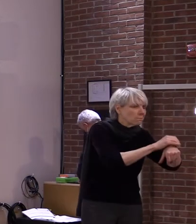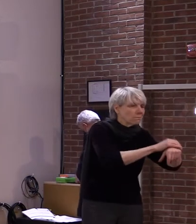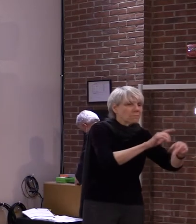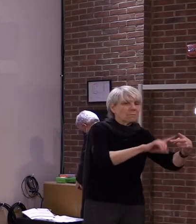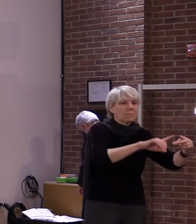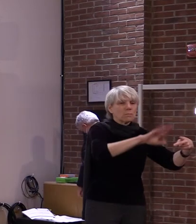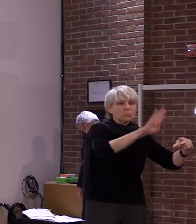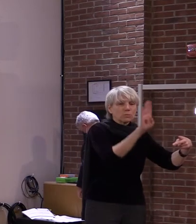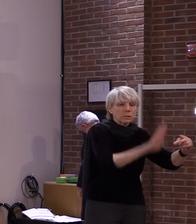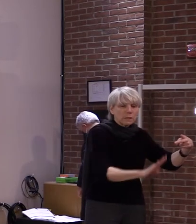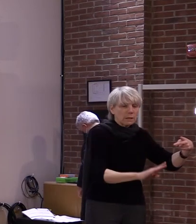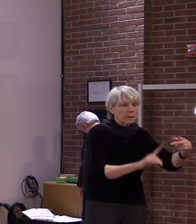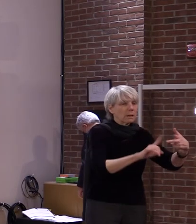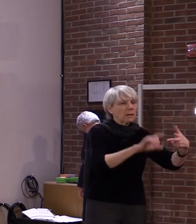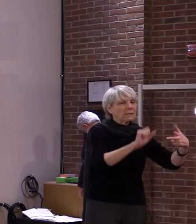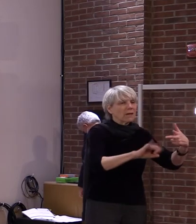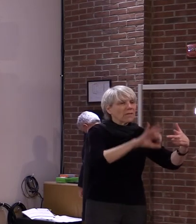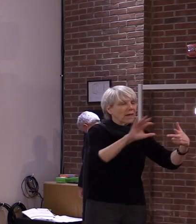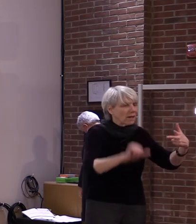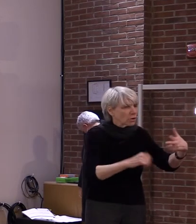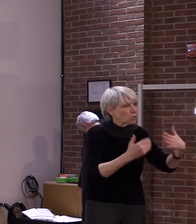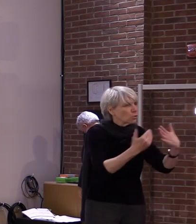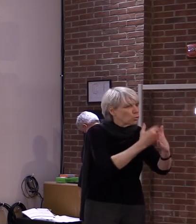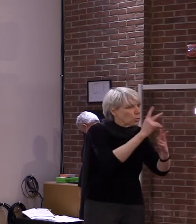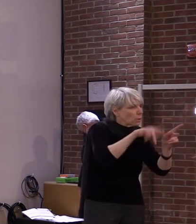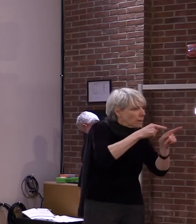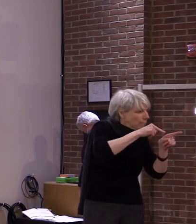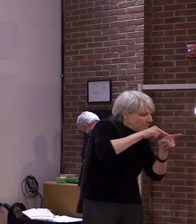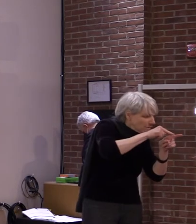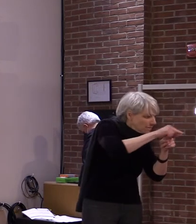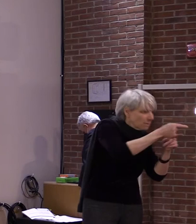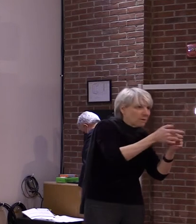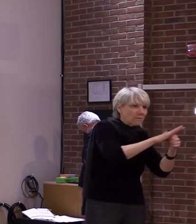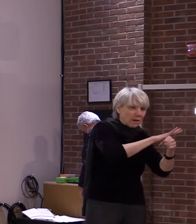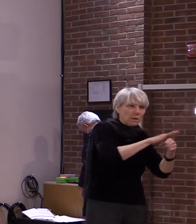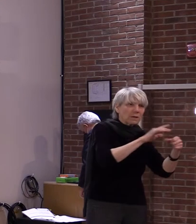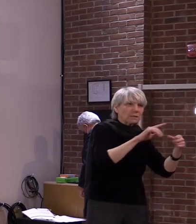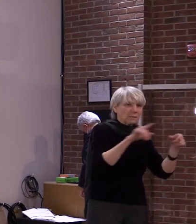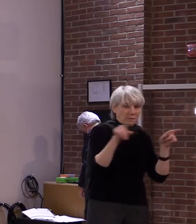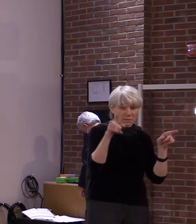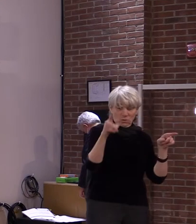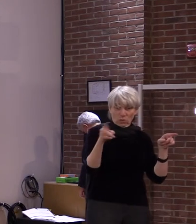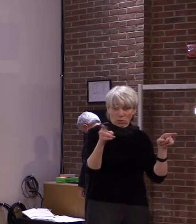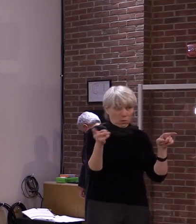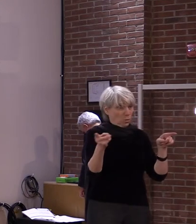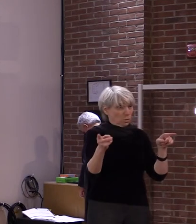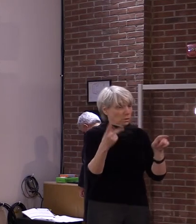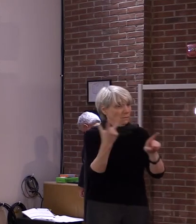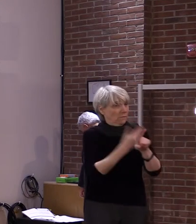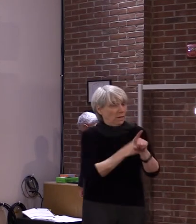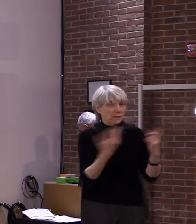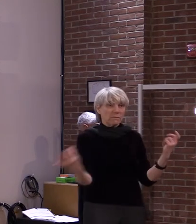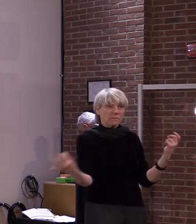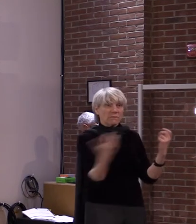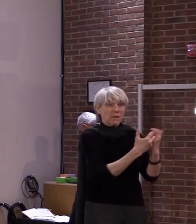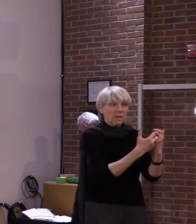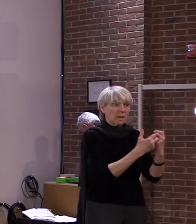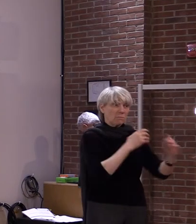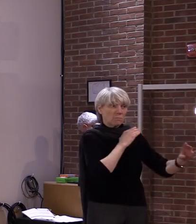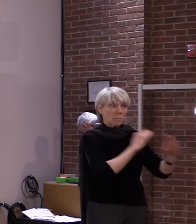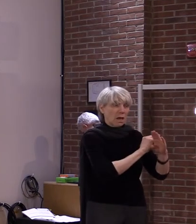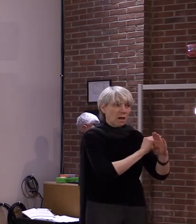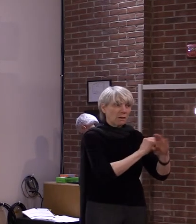uh main vaccines in the field today okay to cope with varying the variance